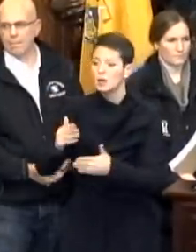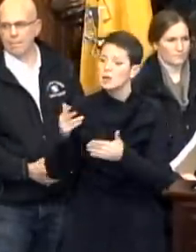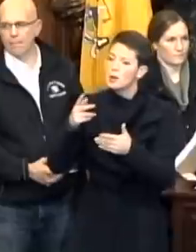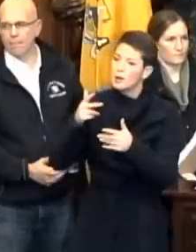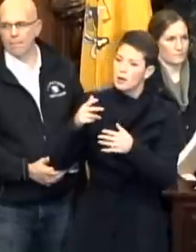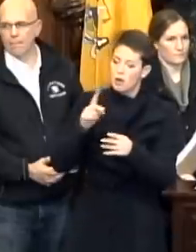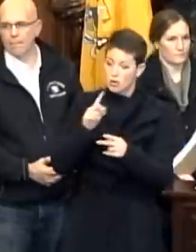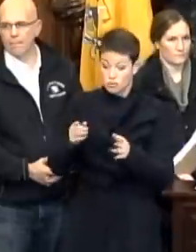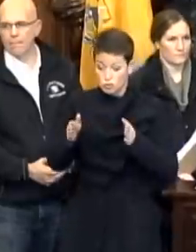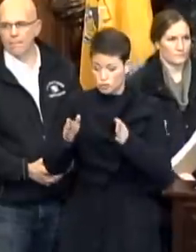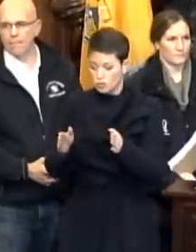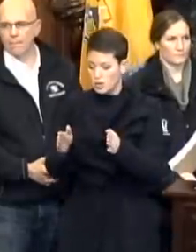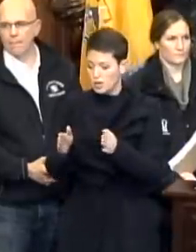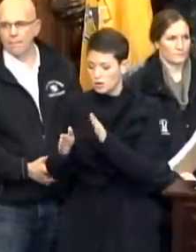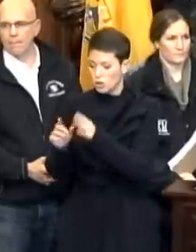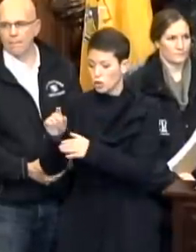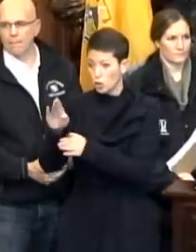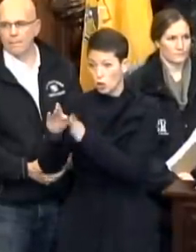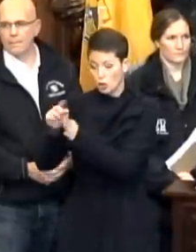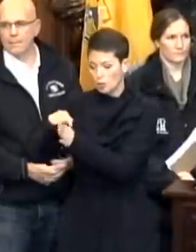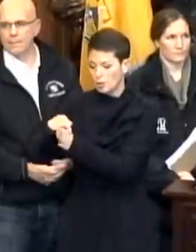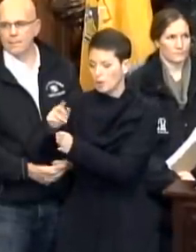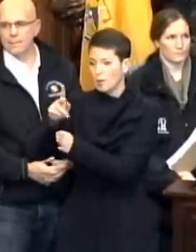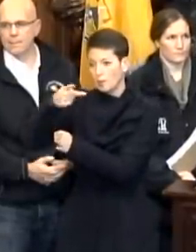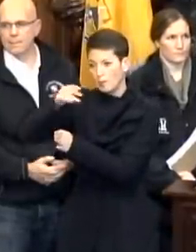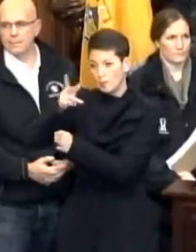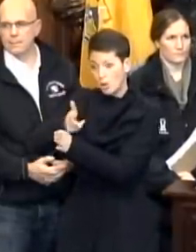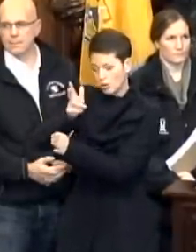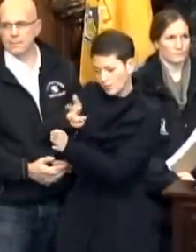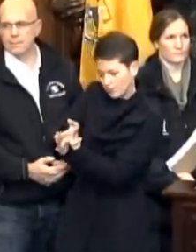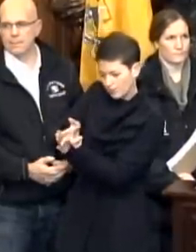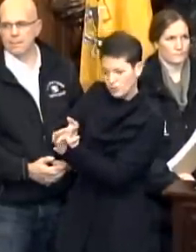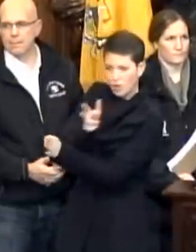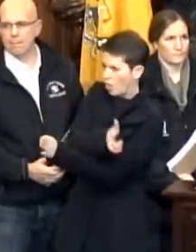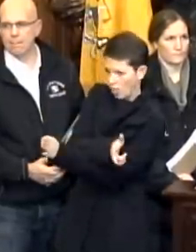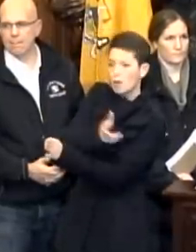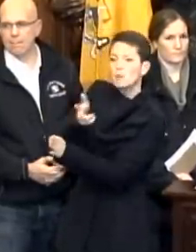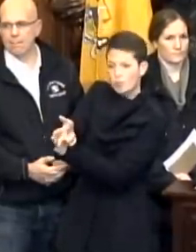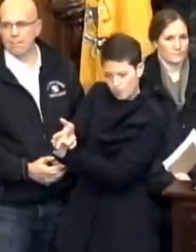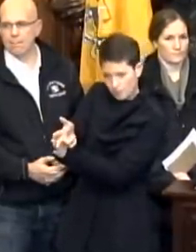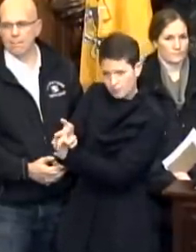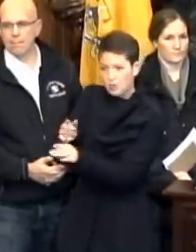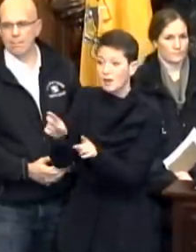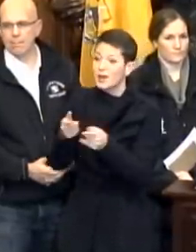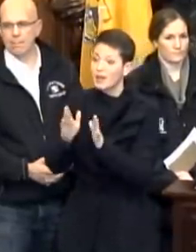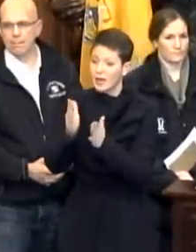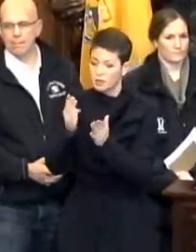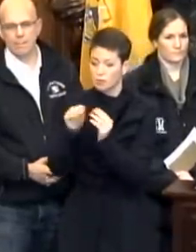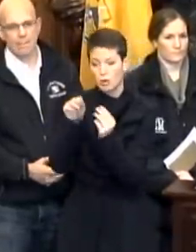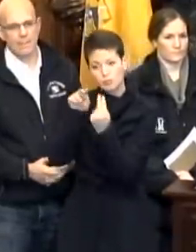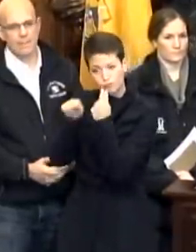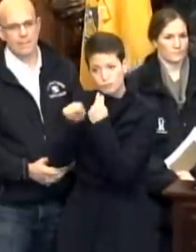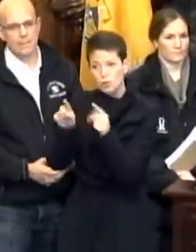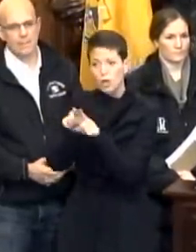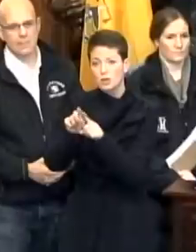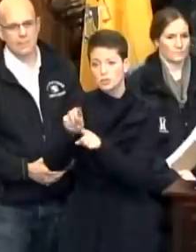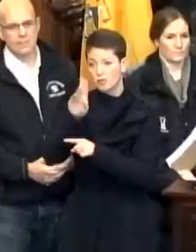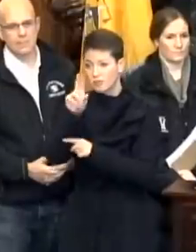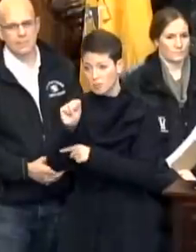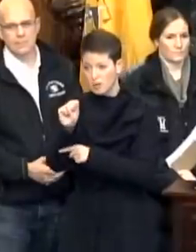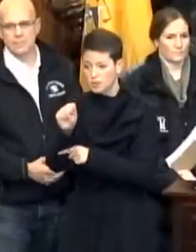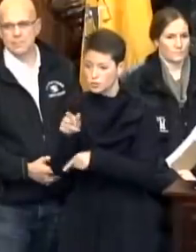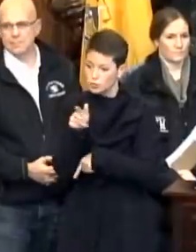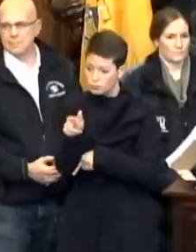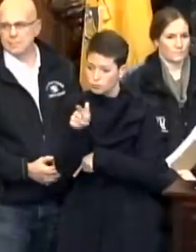as possible, also to allow our plowing operations to proceed, and it also allows on bus routes for the buses to get